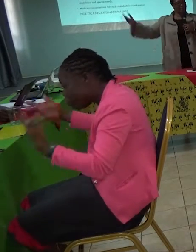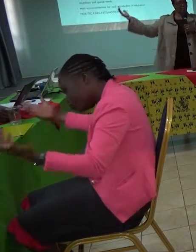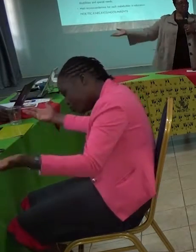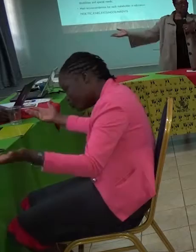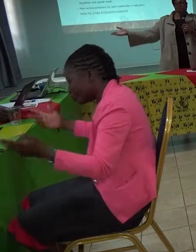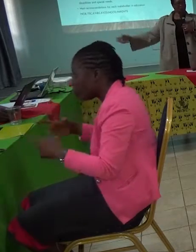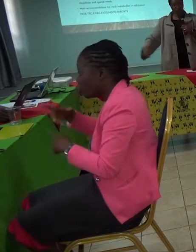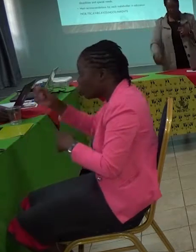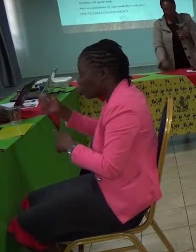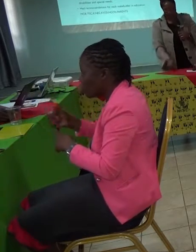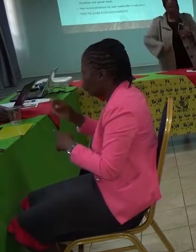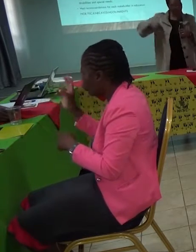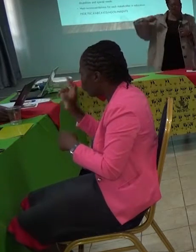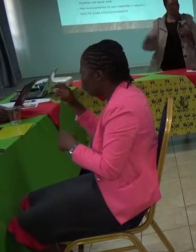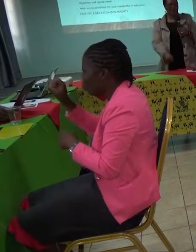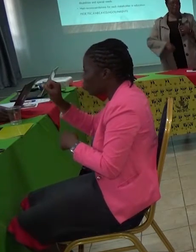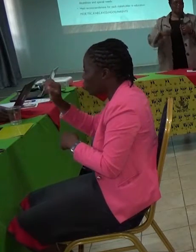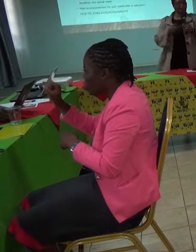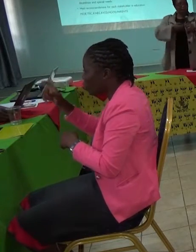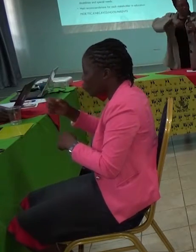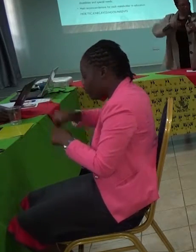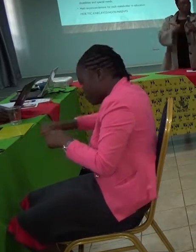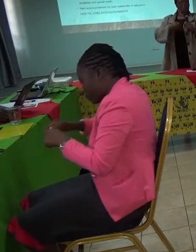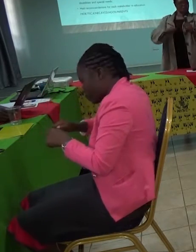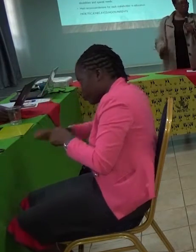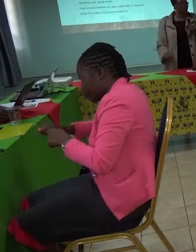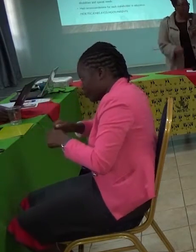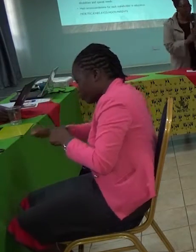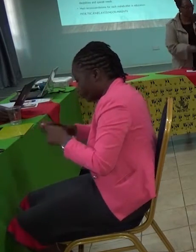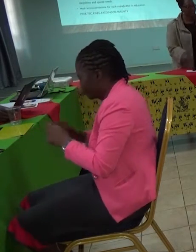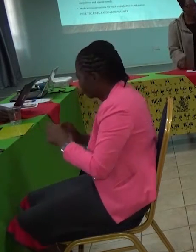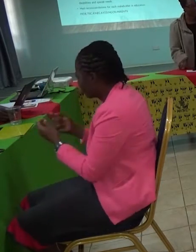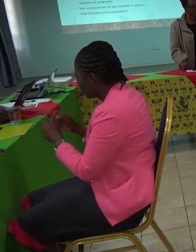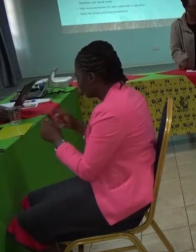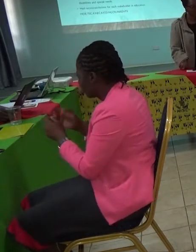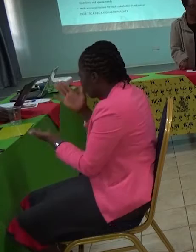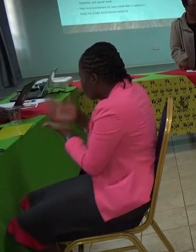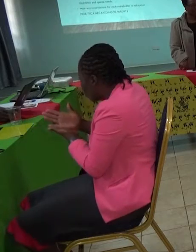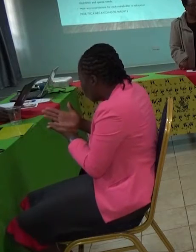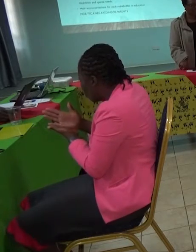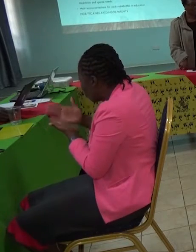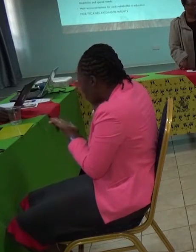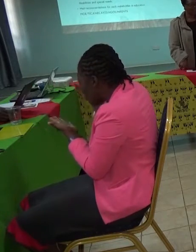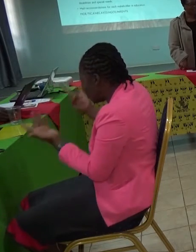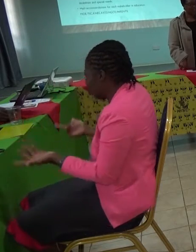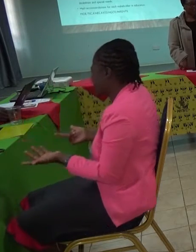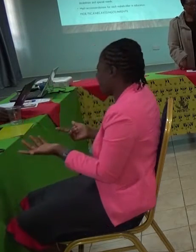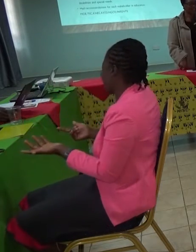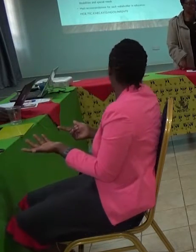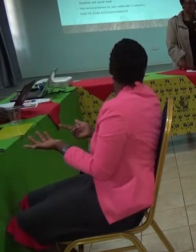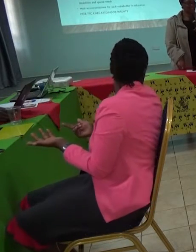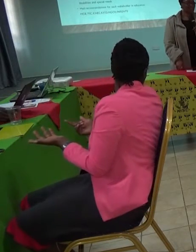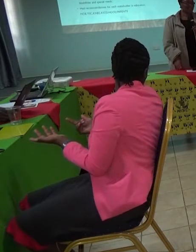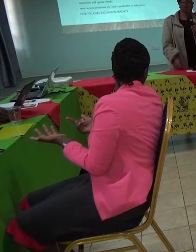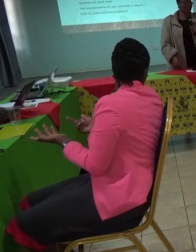tunatafuta saiso. Unagwara na panga, mnashona, Madam Elizabeth, is that sounding familiar? We even use the